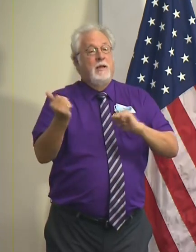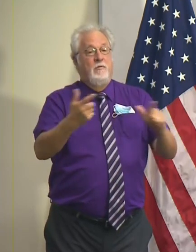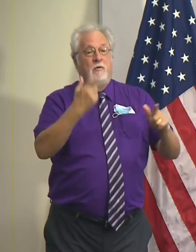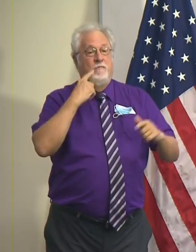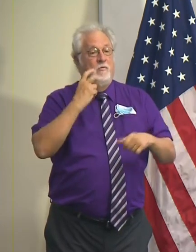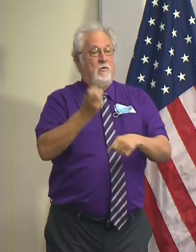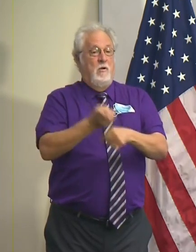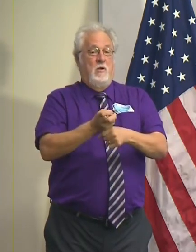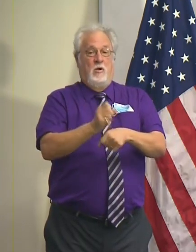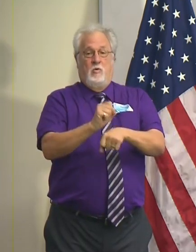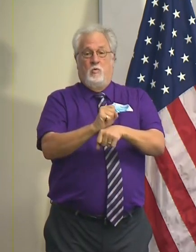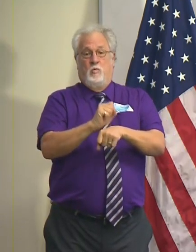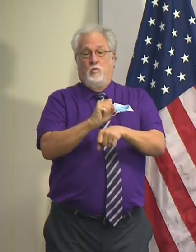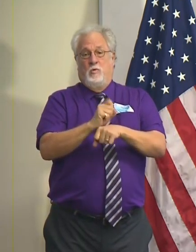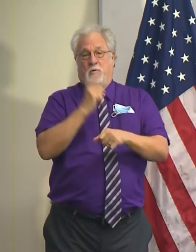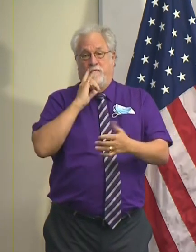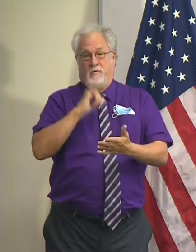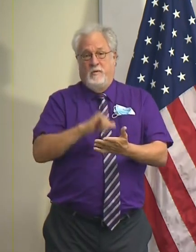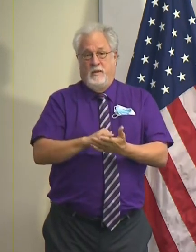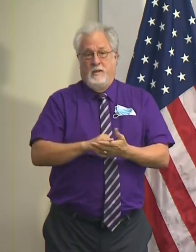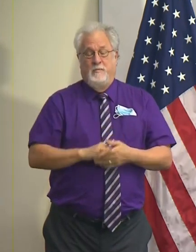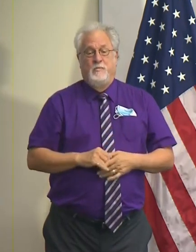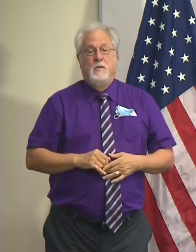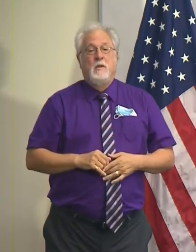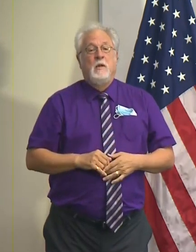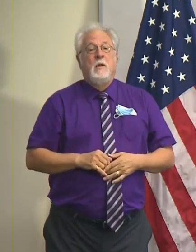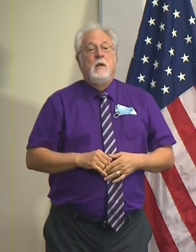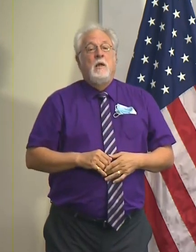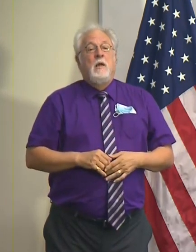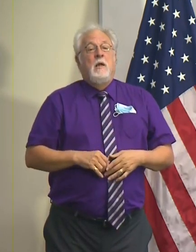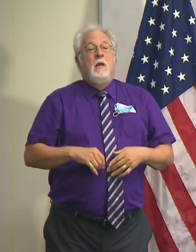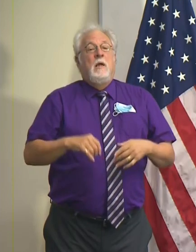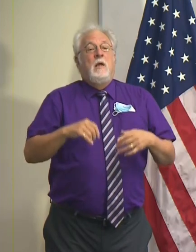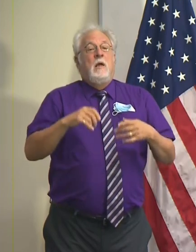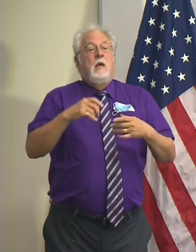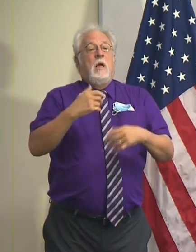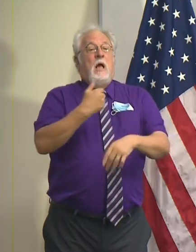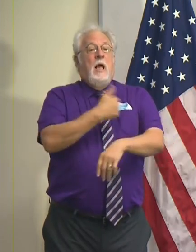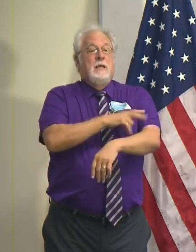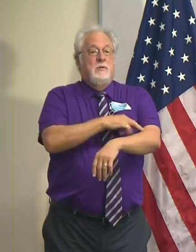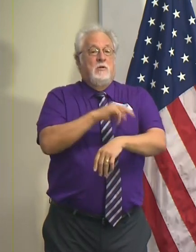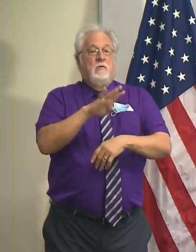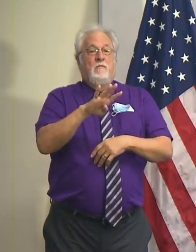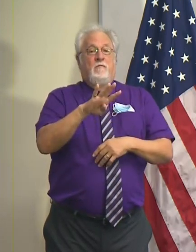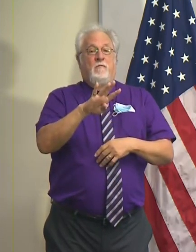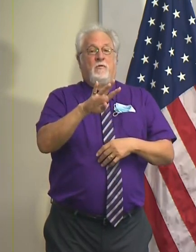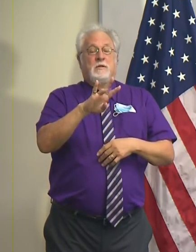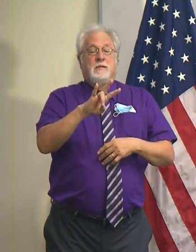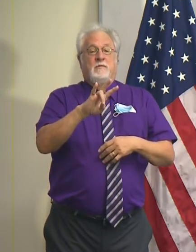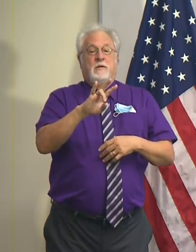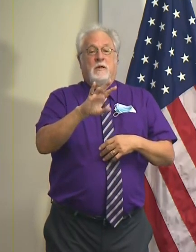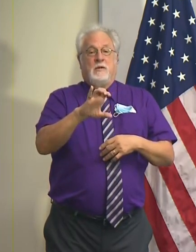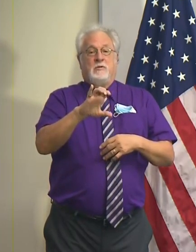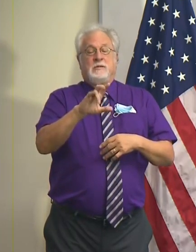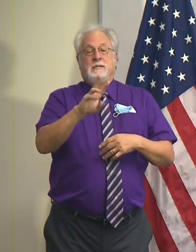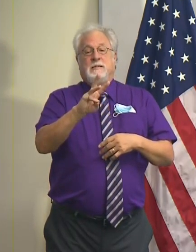their hard work in that regard. With respect to hospitals, we're reporting